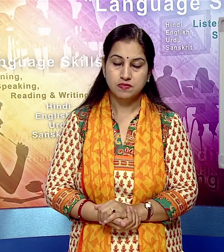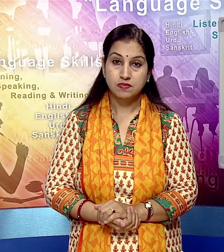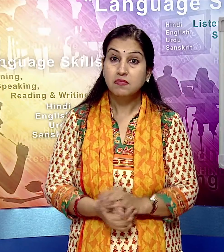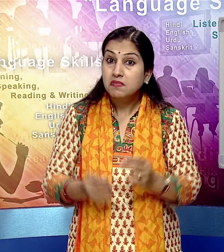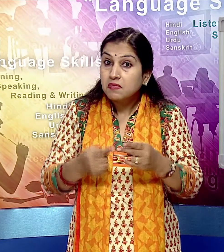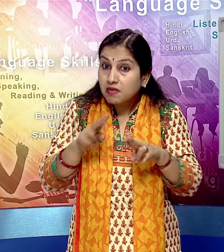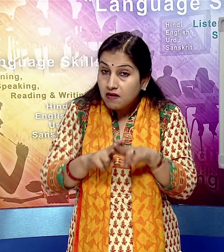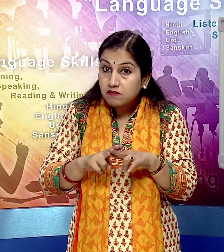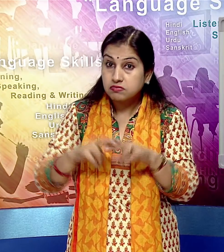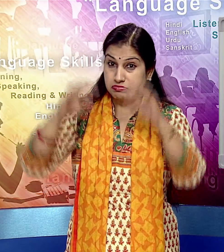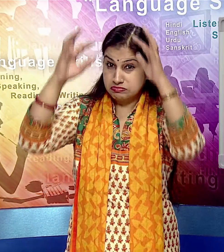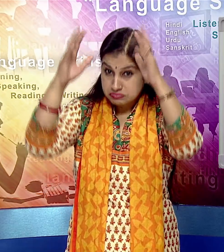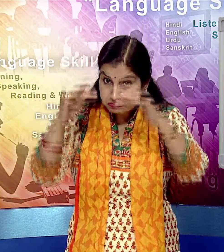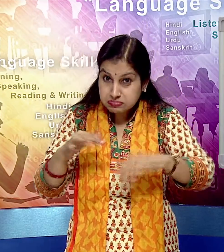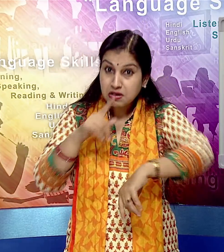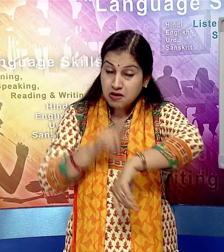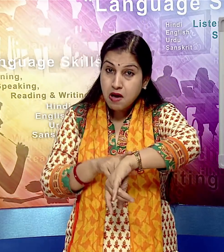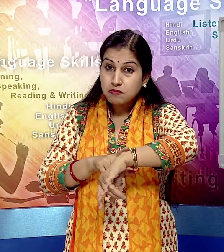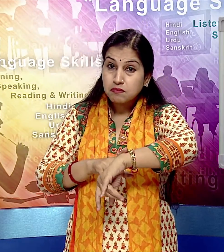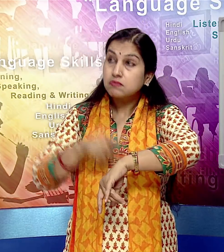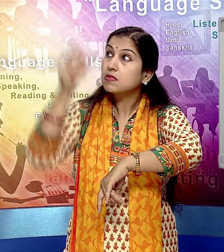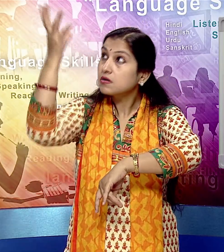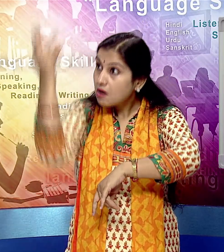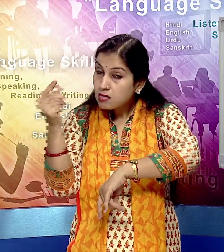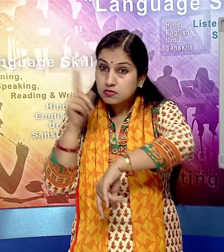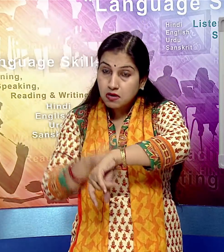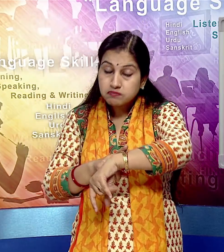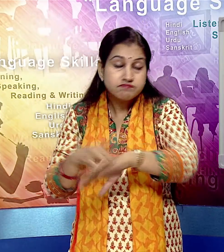food cannot be cooked at night and in rainy season.